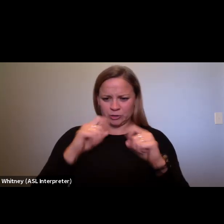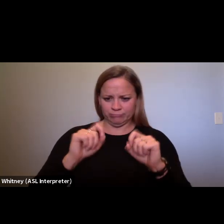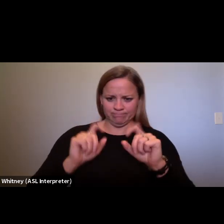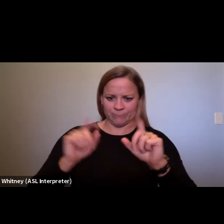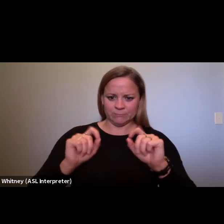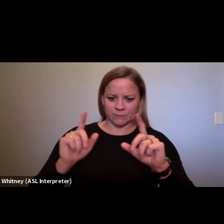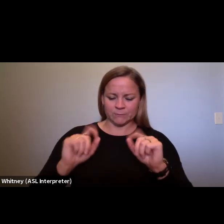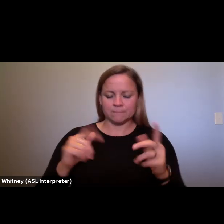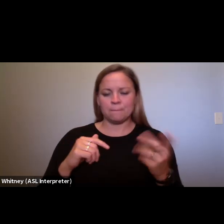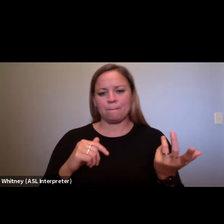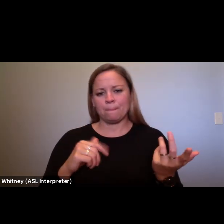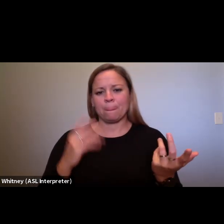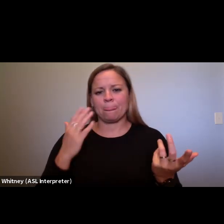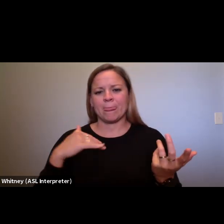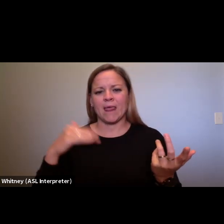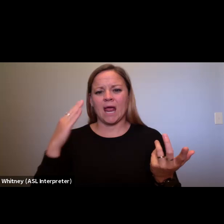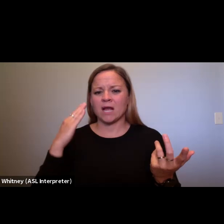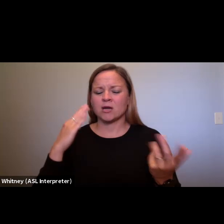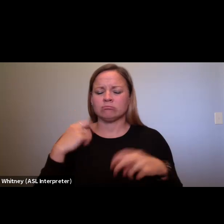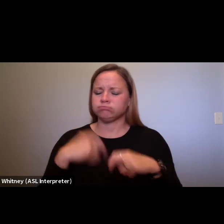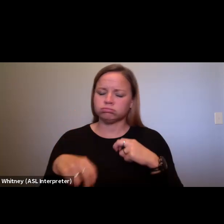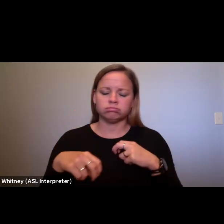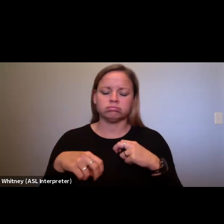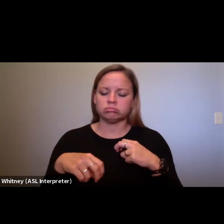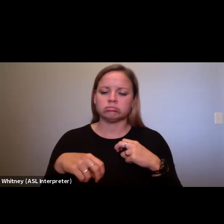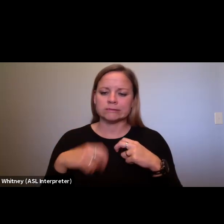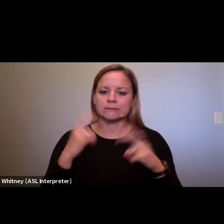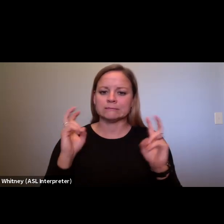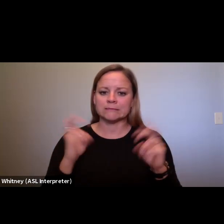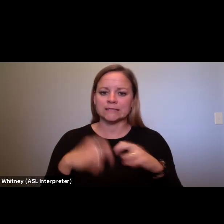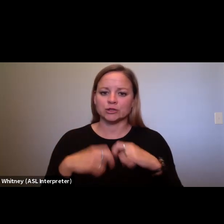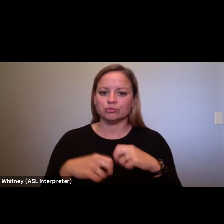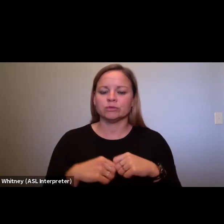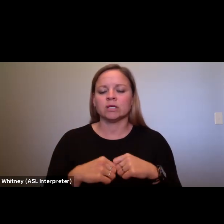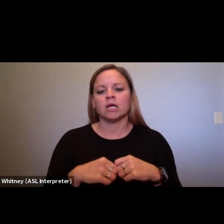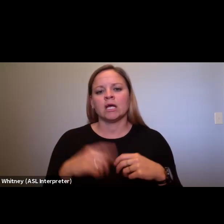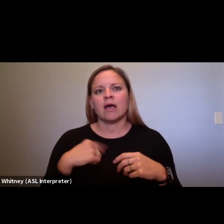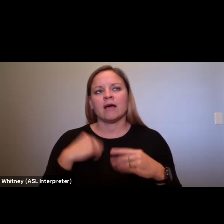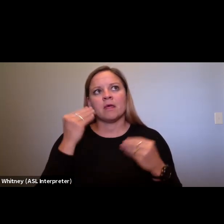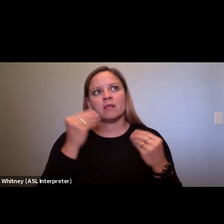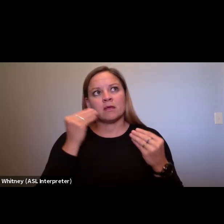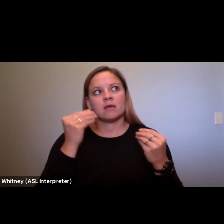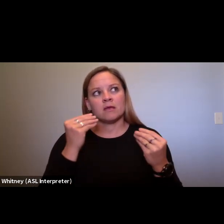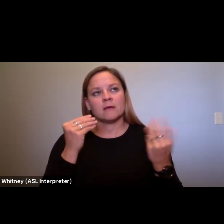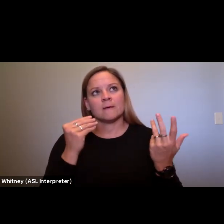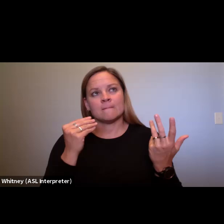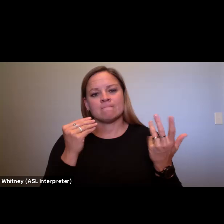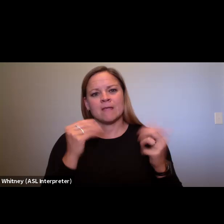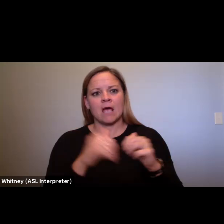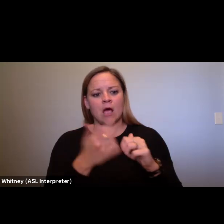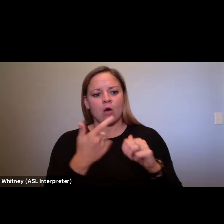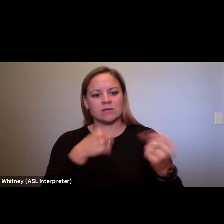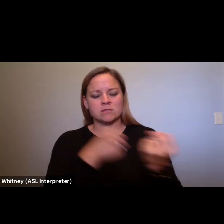are daunting issues. I think, you know, I've been thinking through the analogy of the way that, you know, we